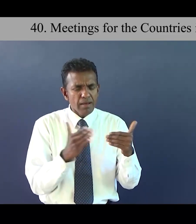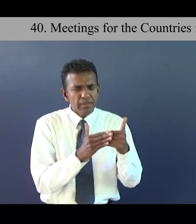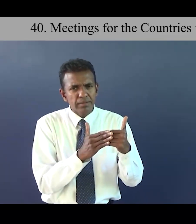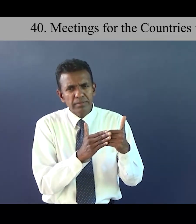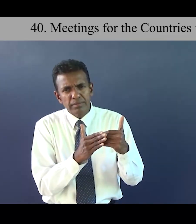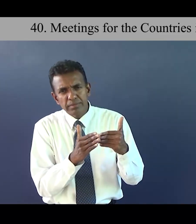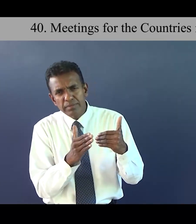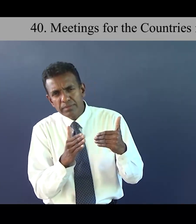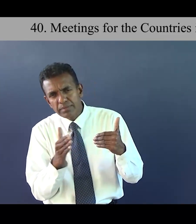meetings.